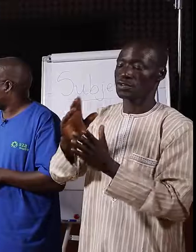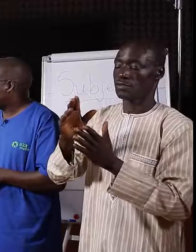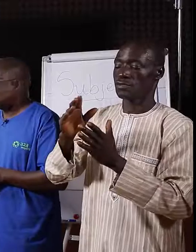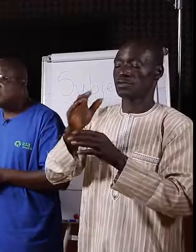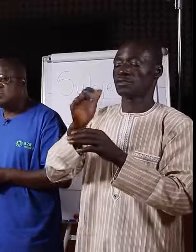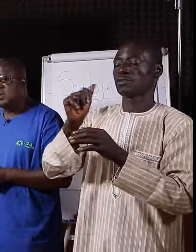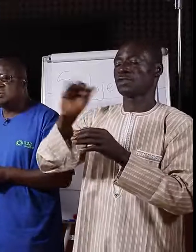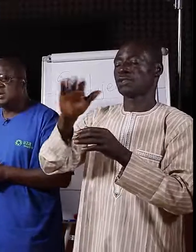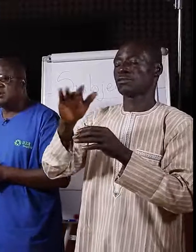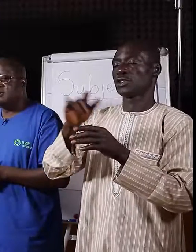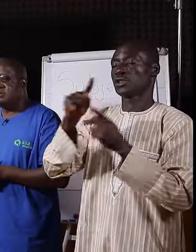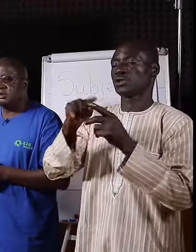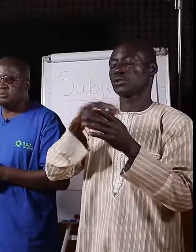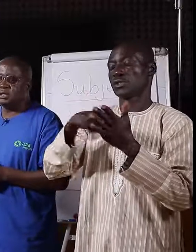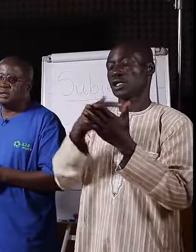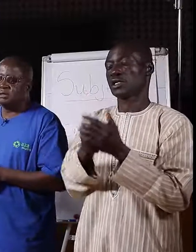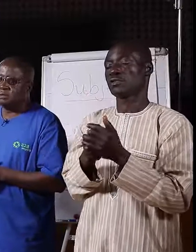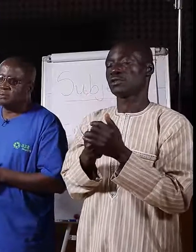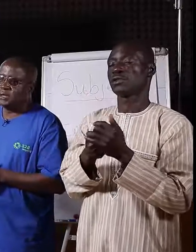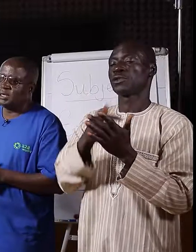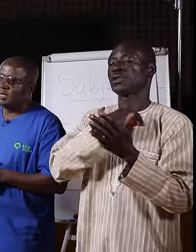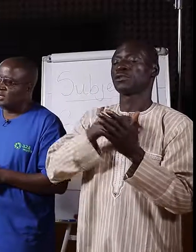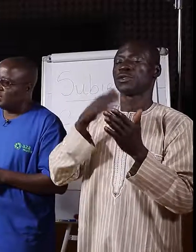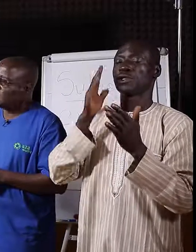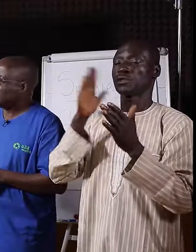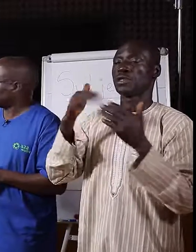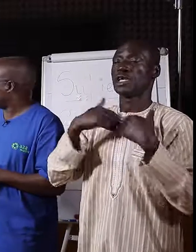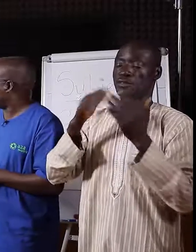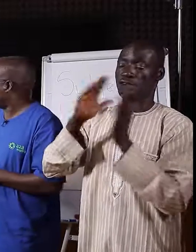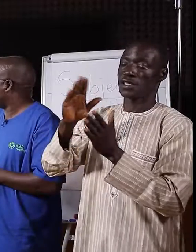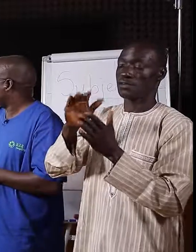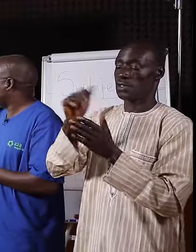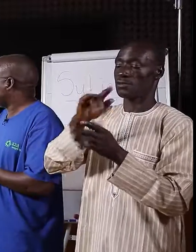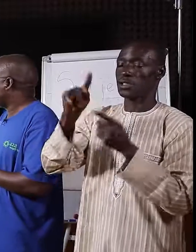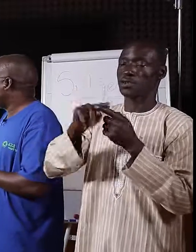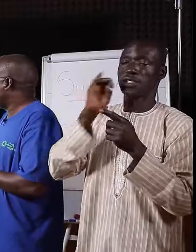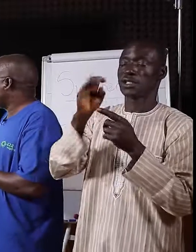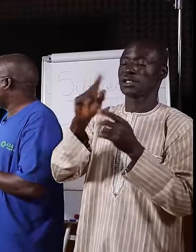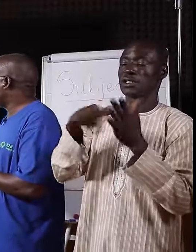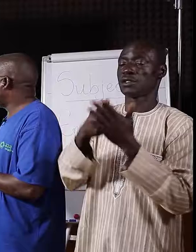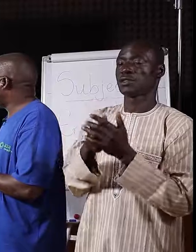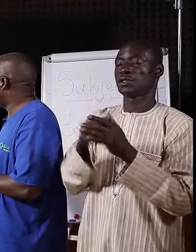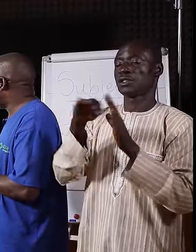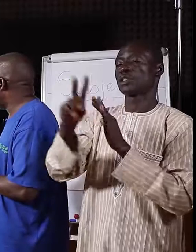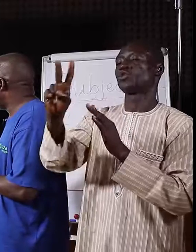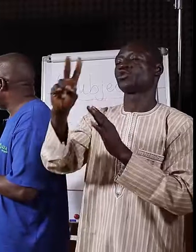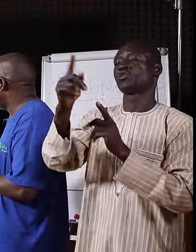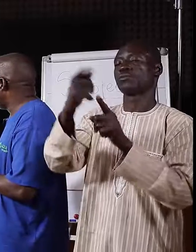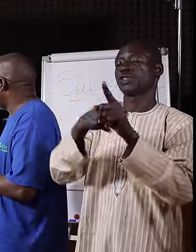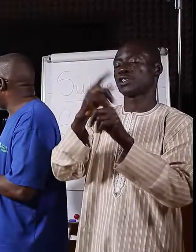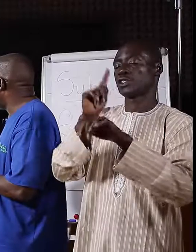arrives. We will have left Abuja when he arrives. In 2 months'